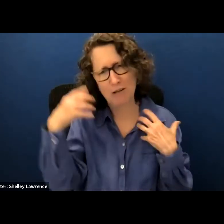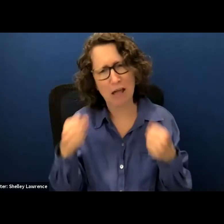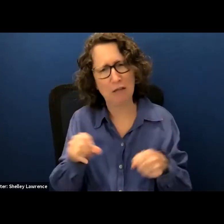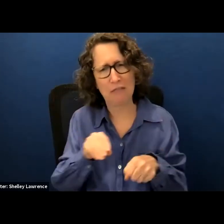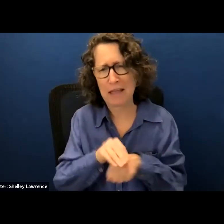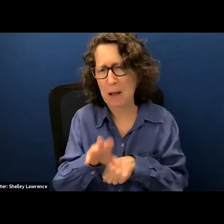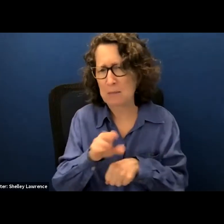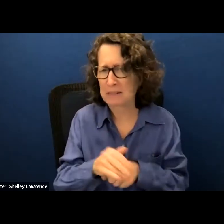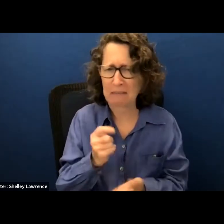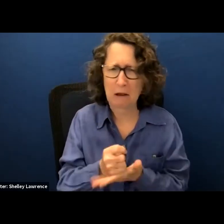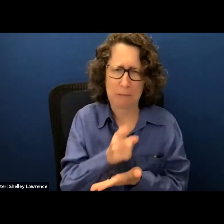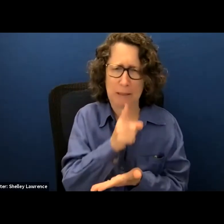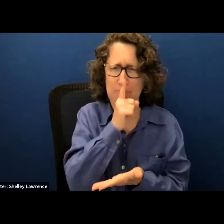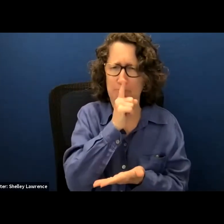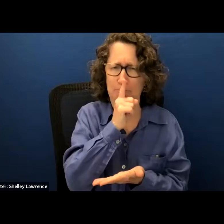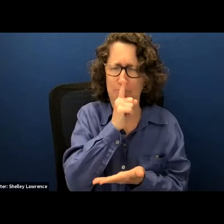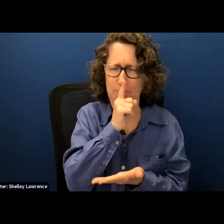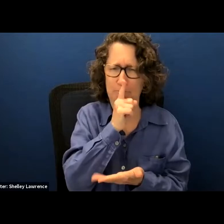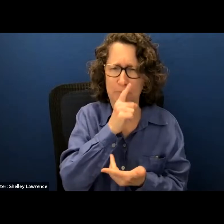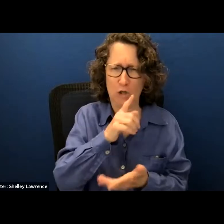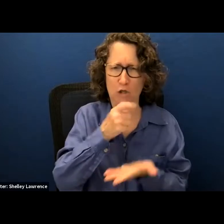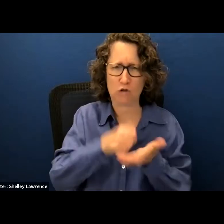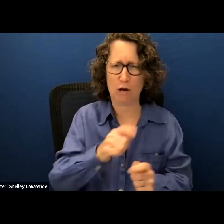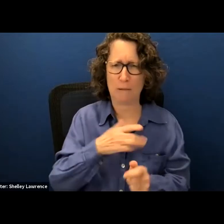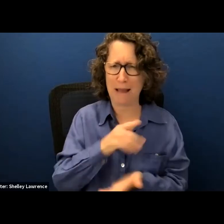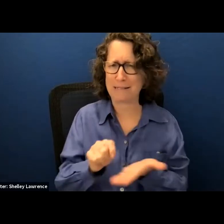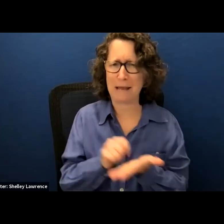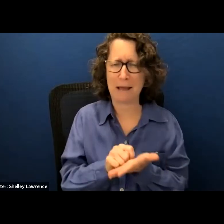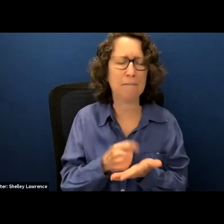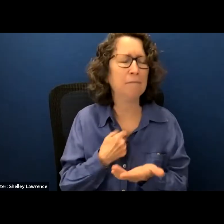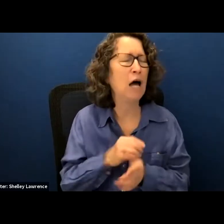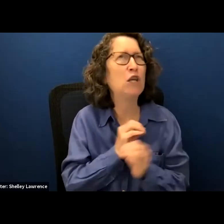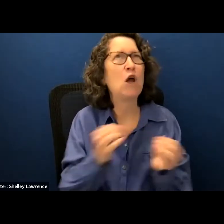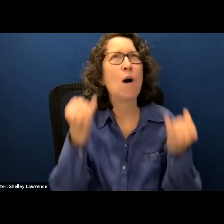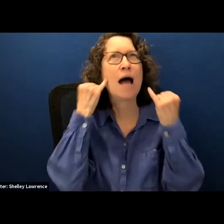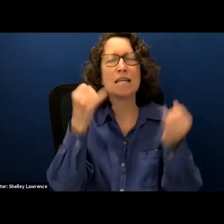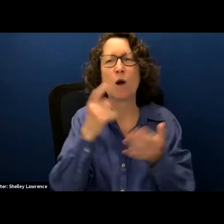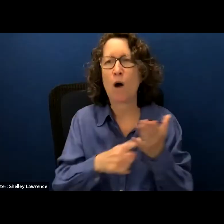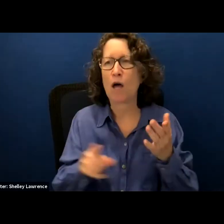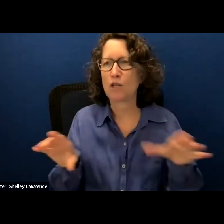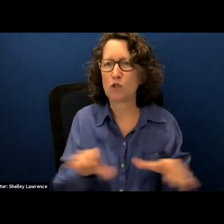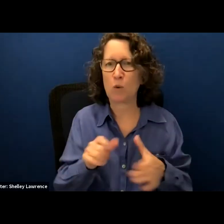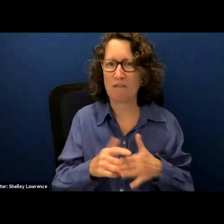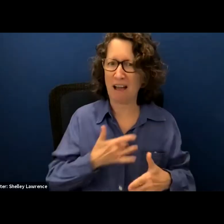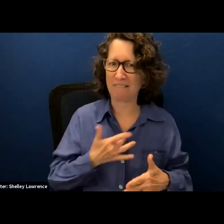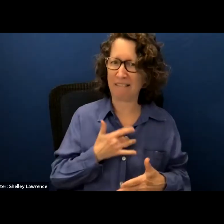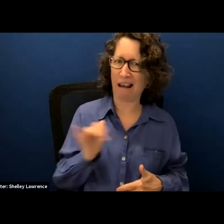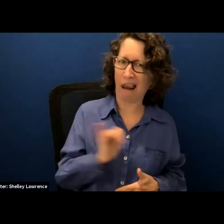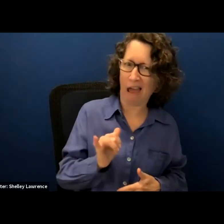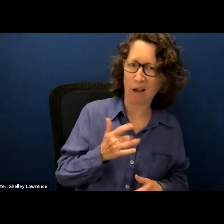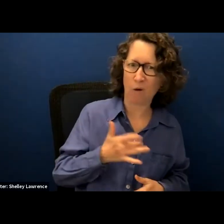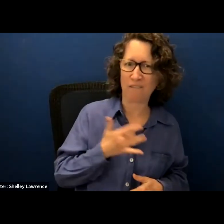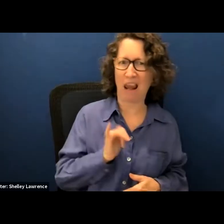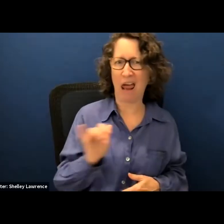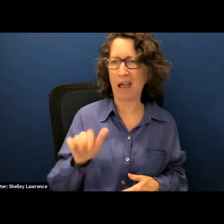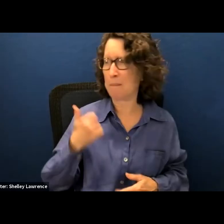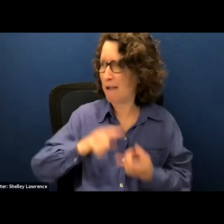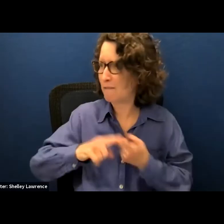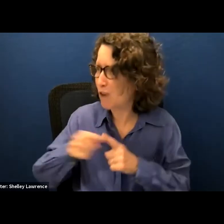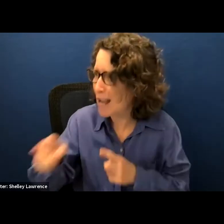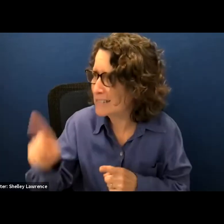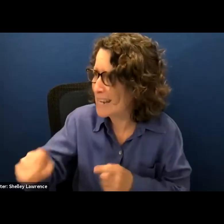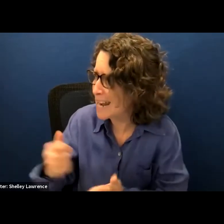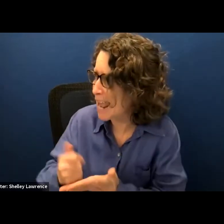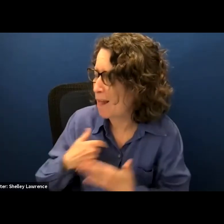counseling or therapy when I went to school. I don't think I would have had any idea what to do if I felt like, or if I felt like any of my friends